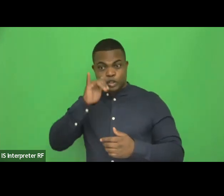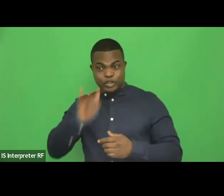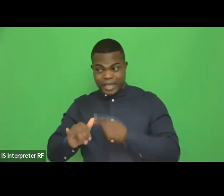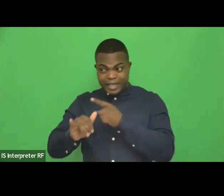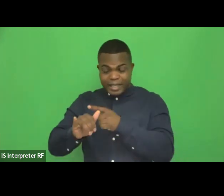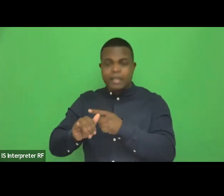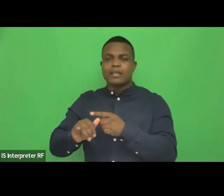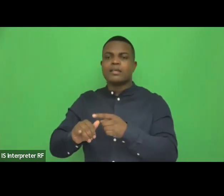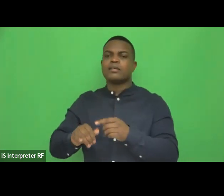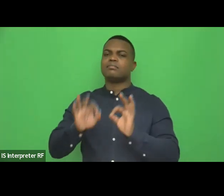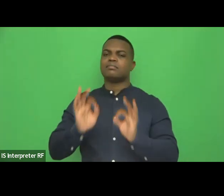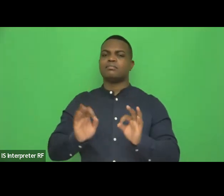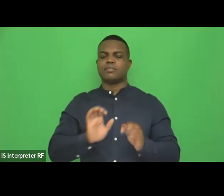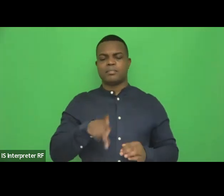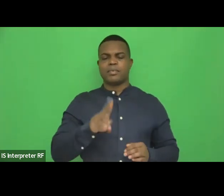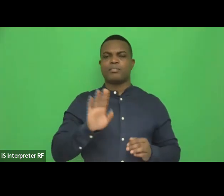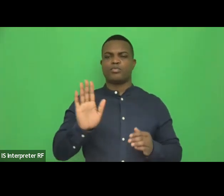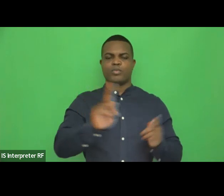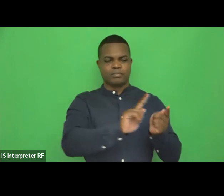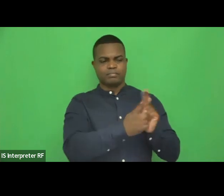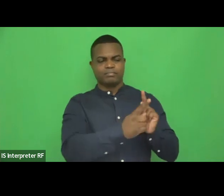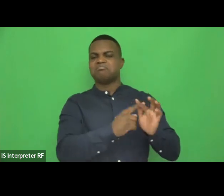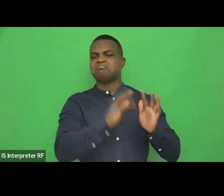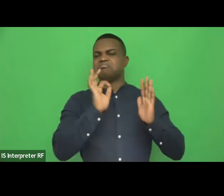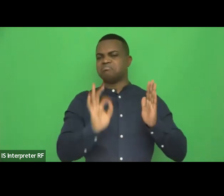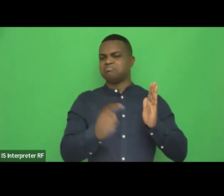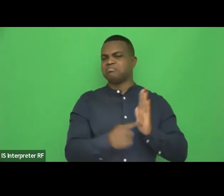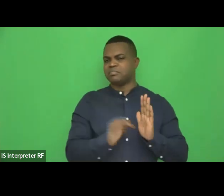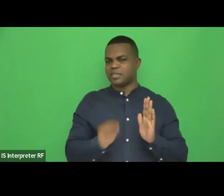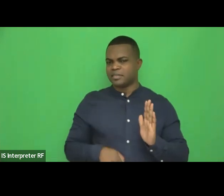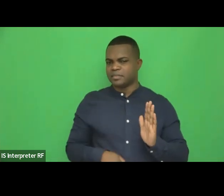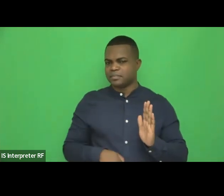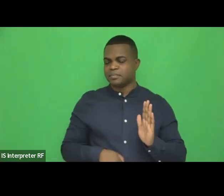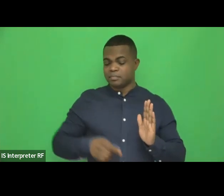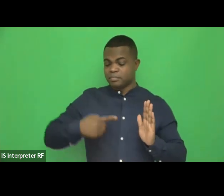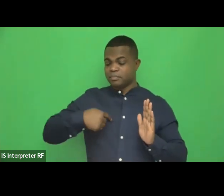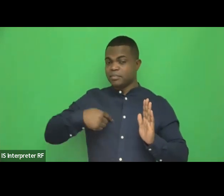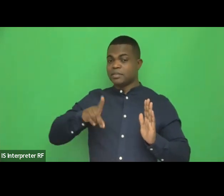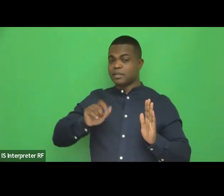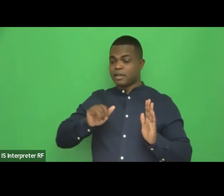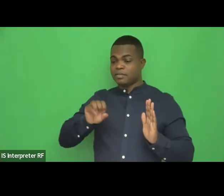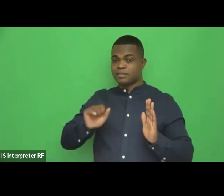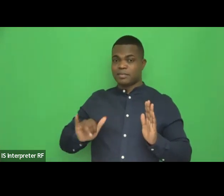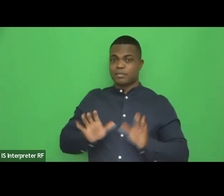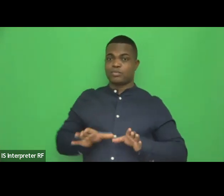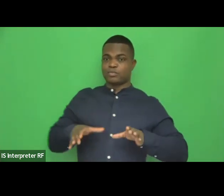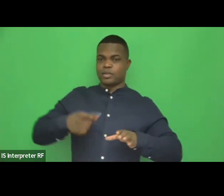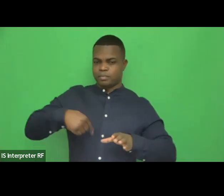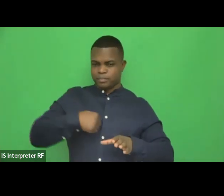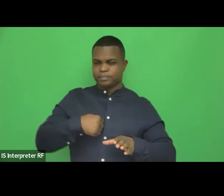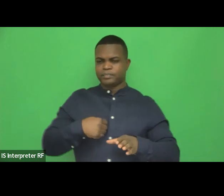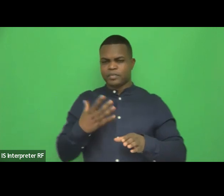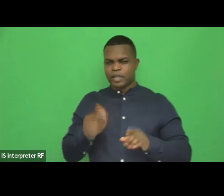for common accessibility issues with it. And it helps someone check whether the EPUB is accessible, for example,